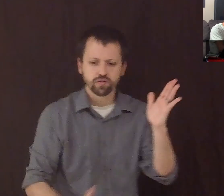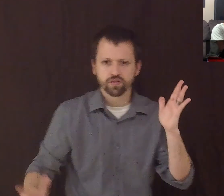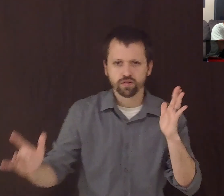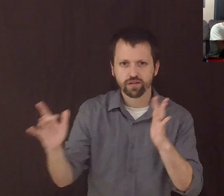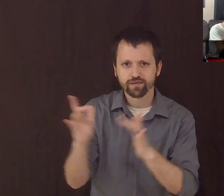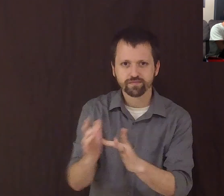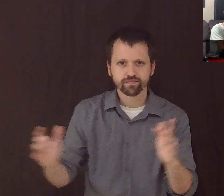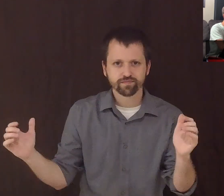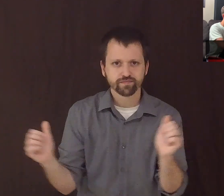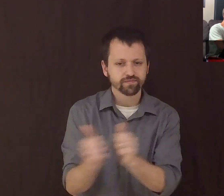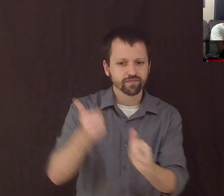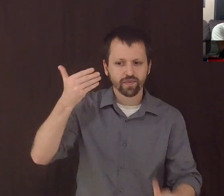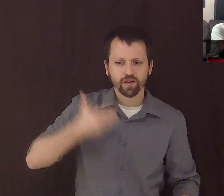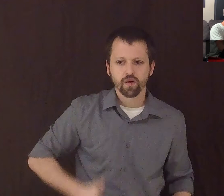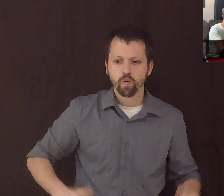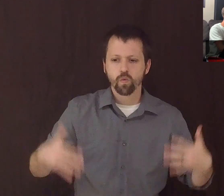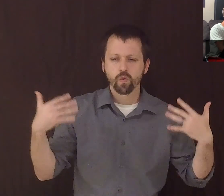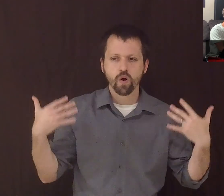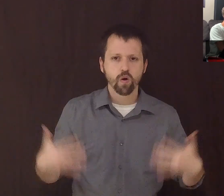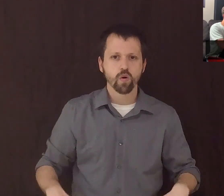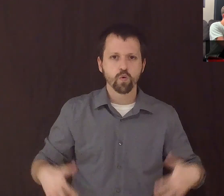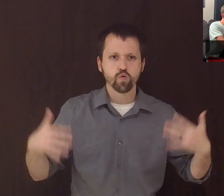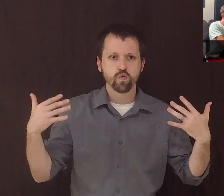the fire.